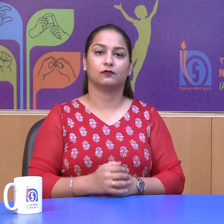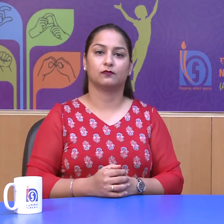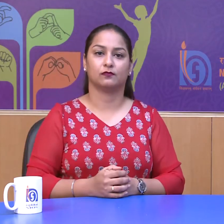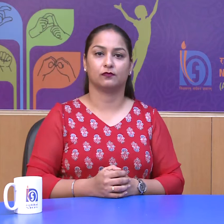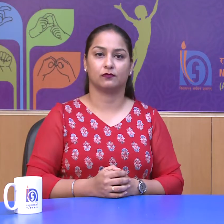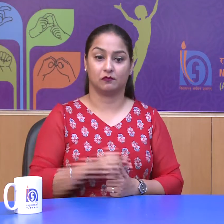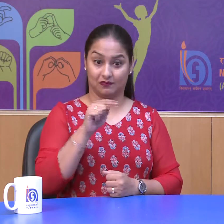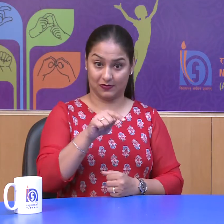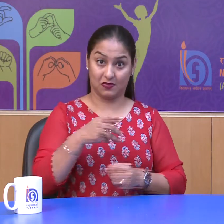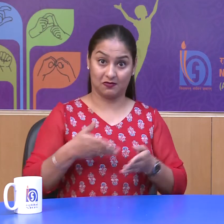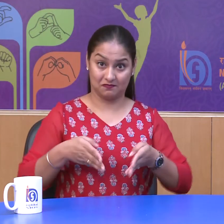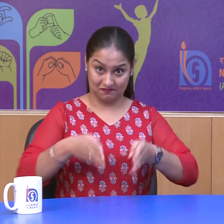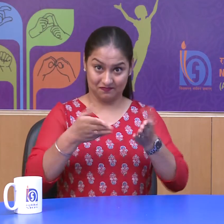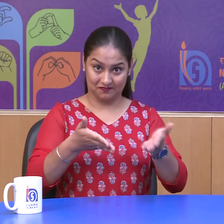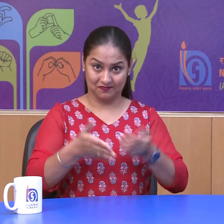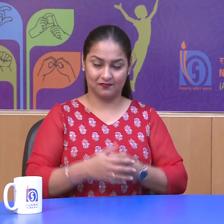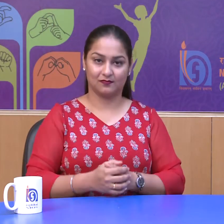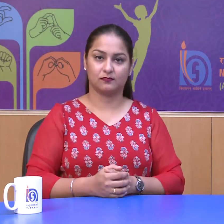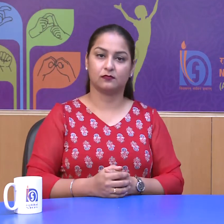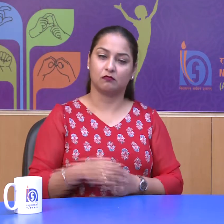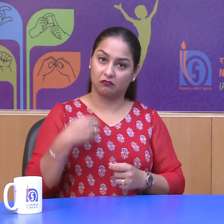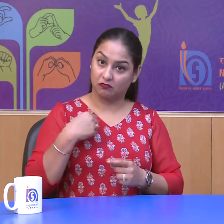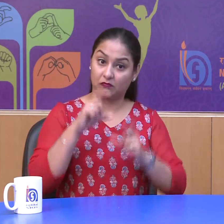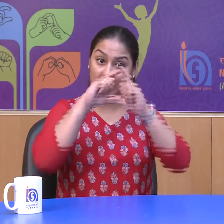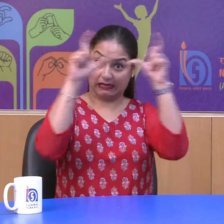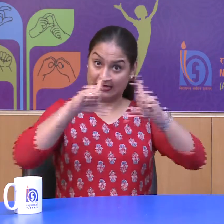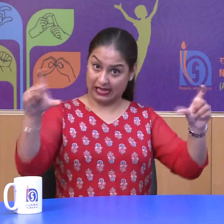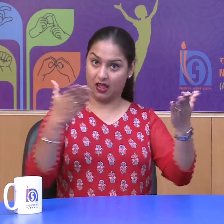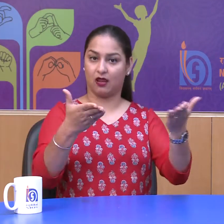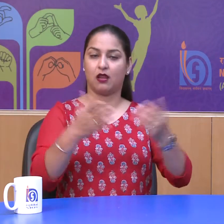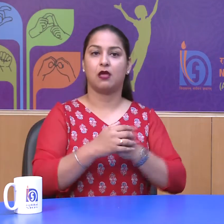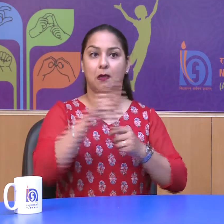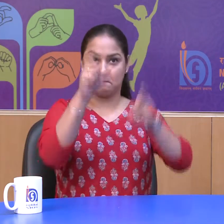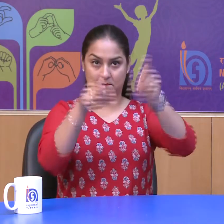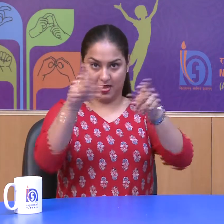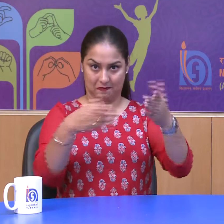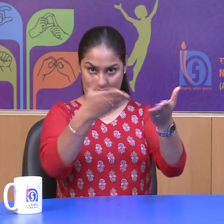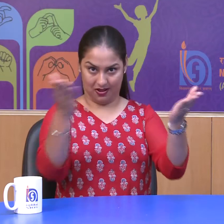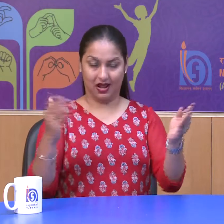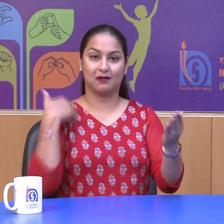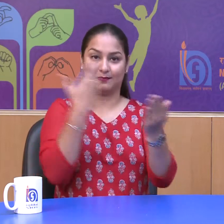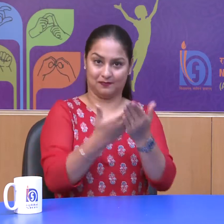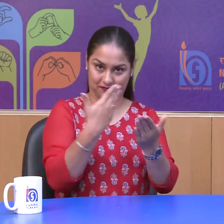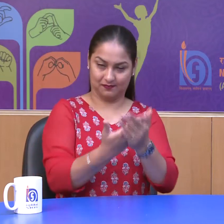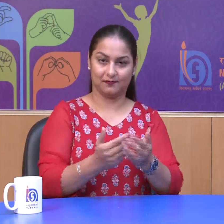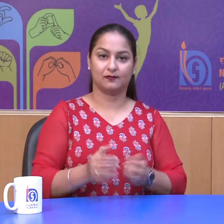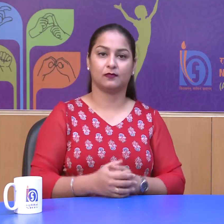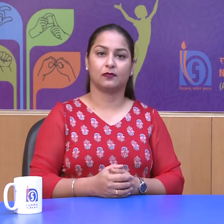In this way, we may define people's participation as